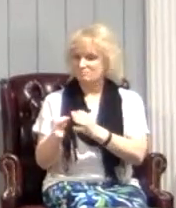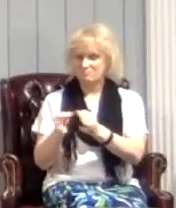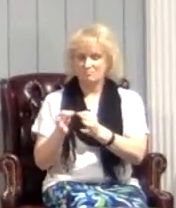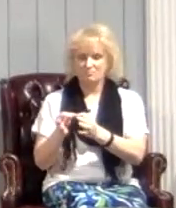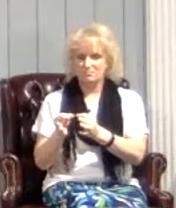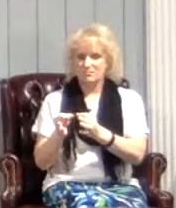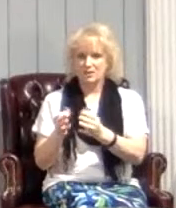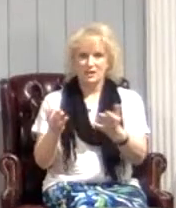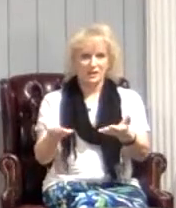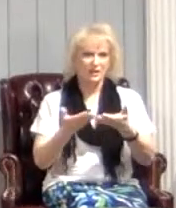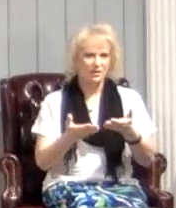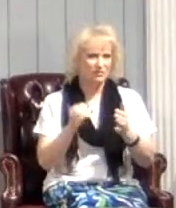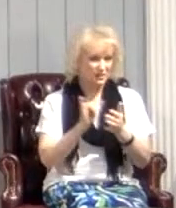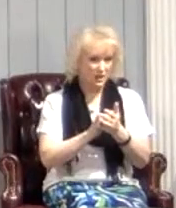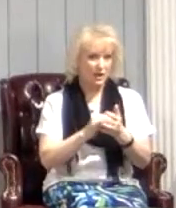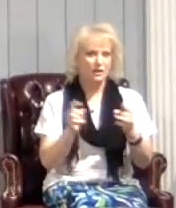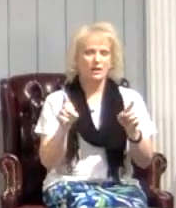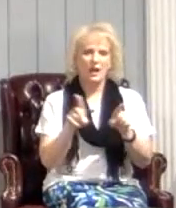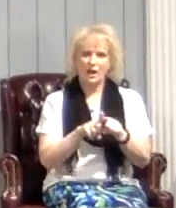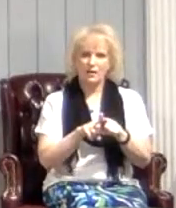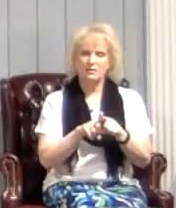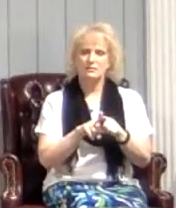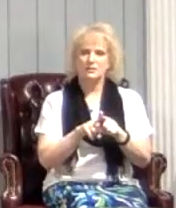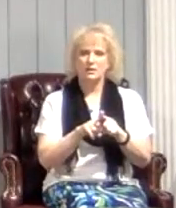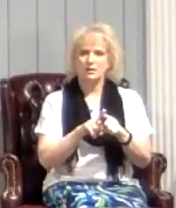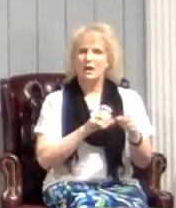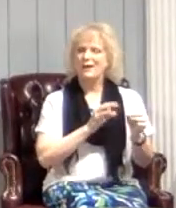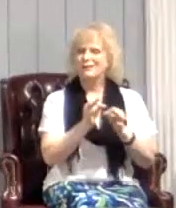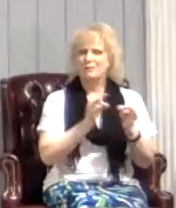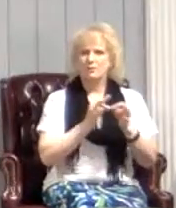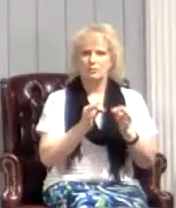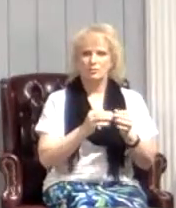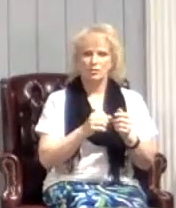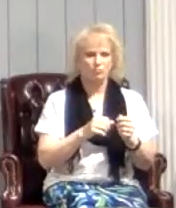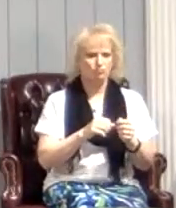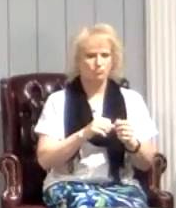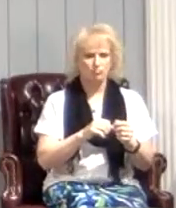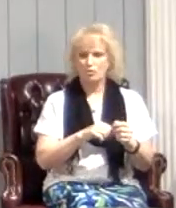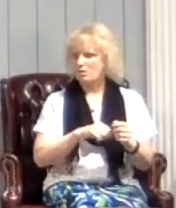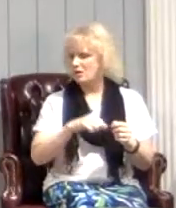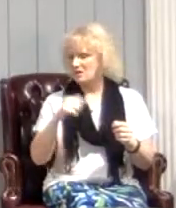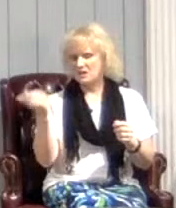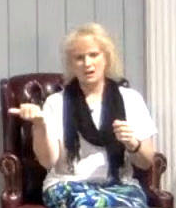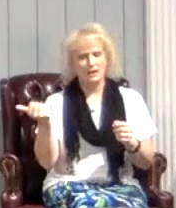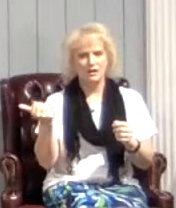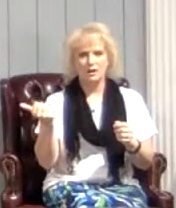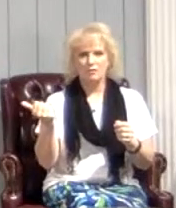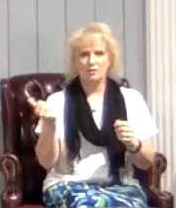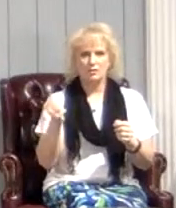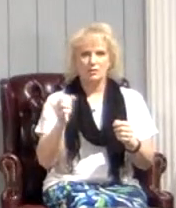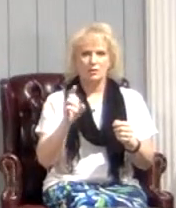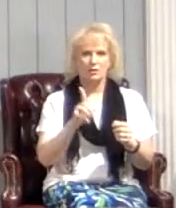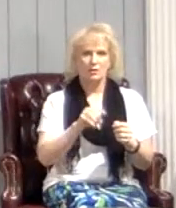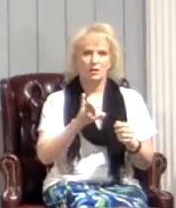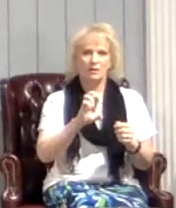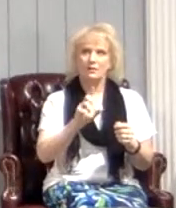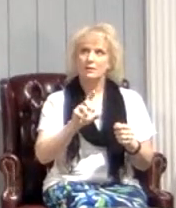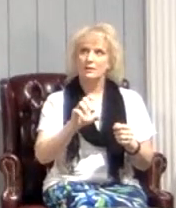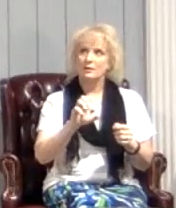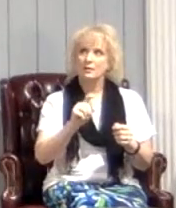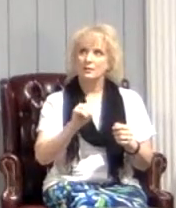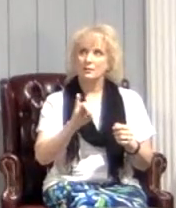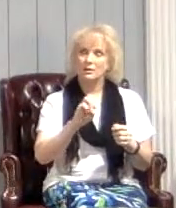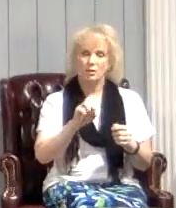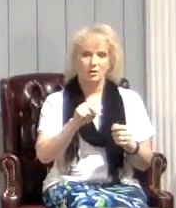definition, nor does any other dictionary that I could find, with the exception of